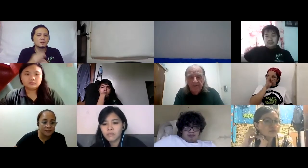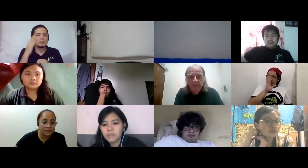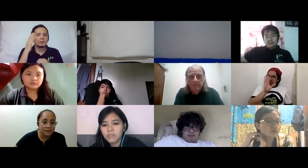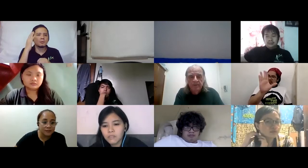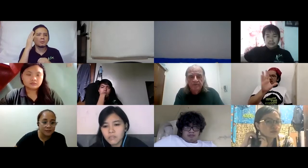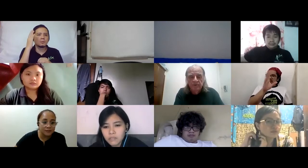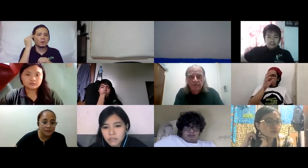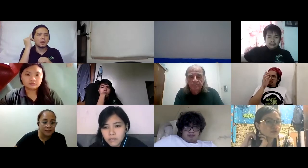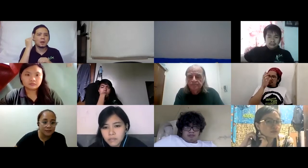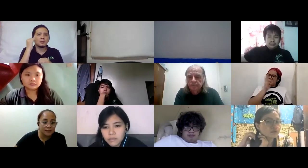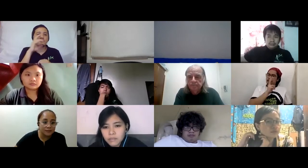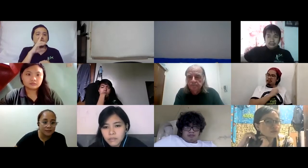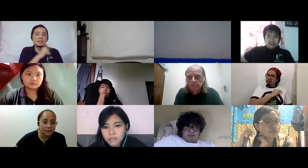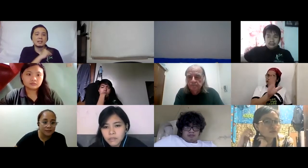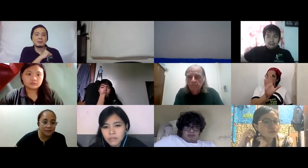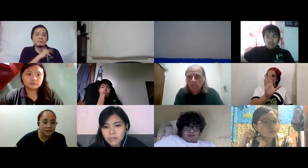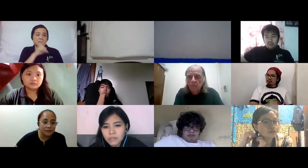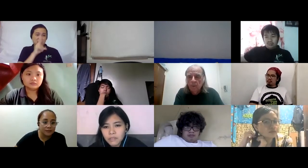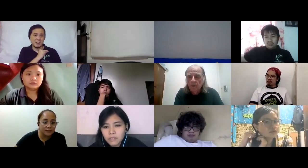you the Vietnamese version?